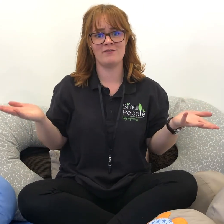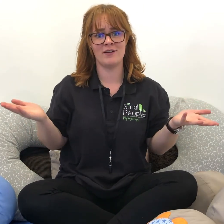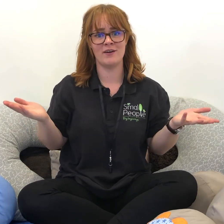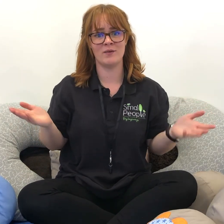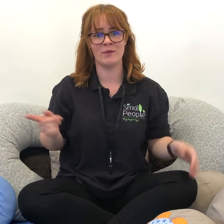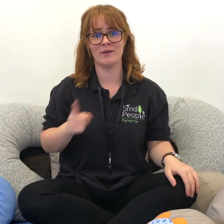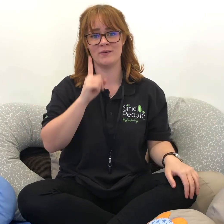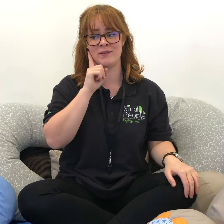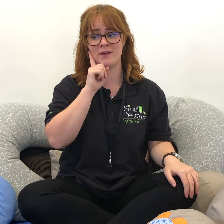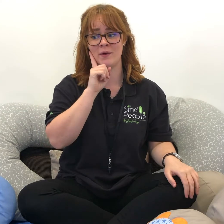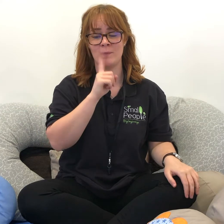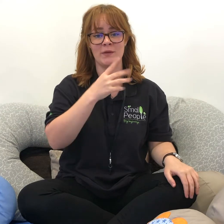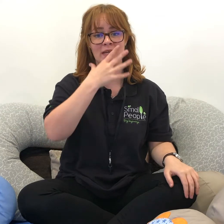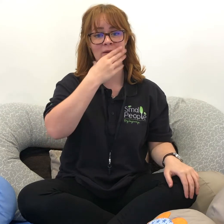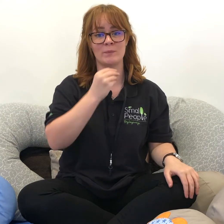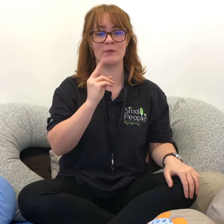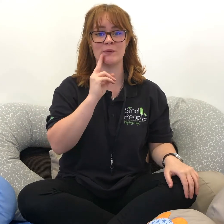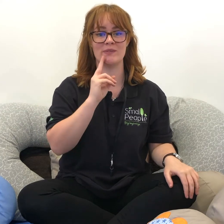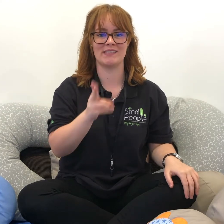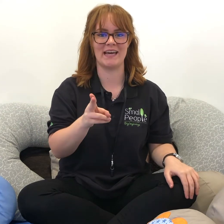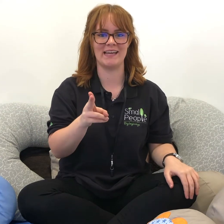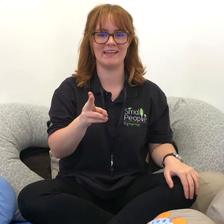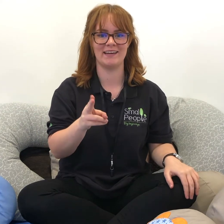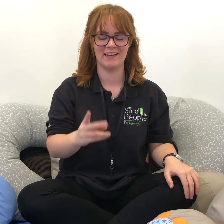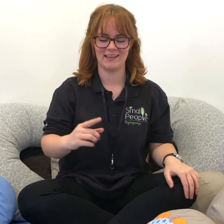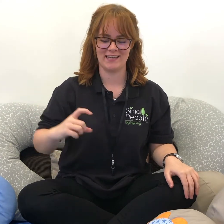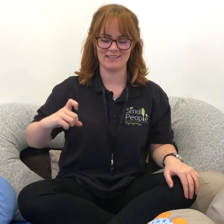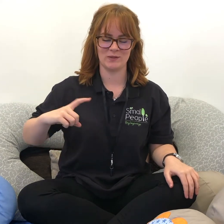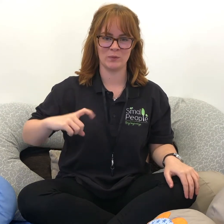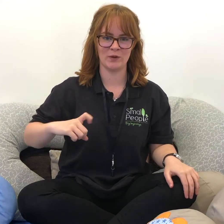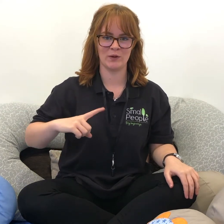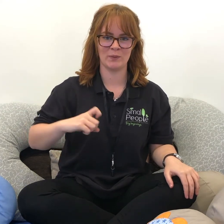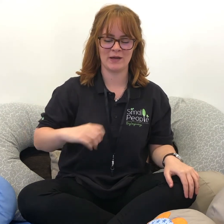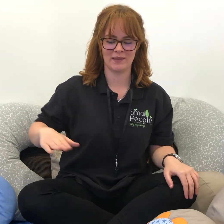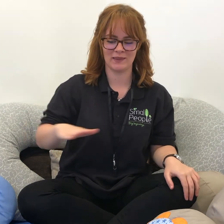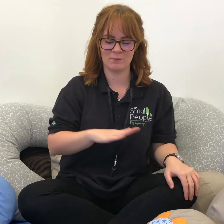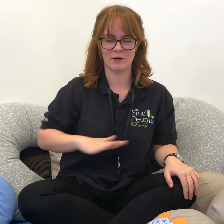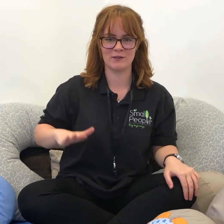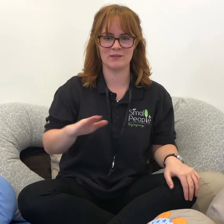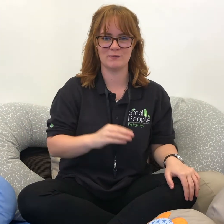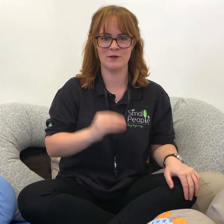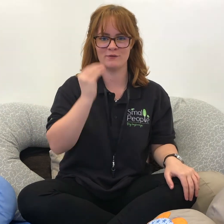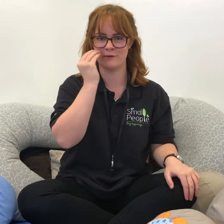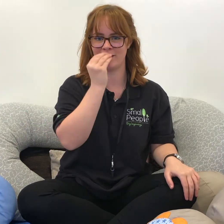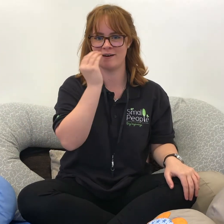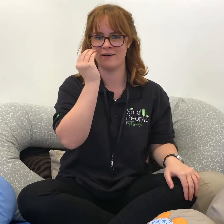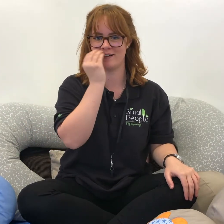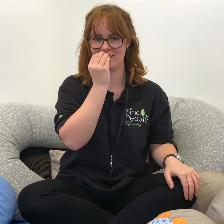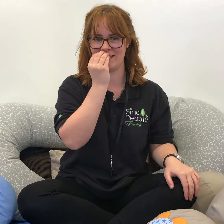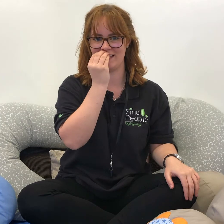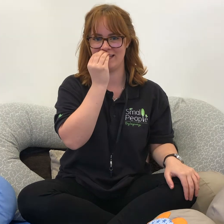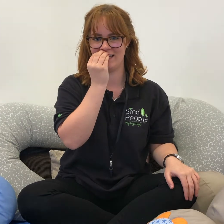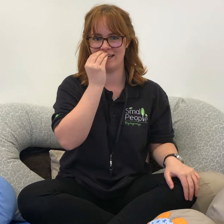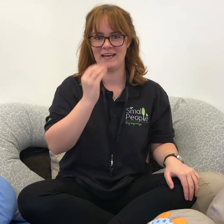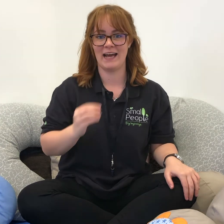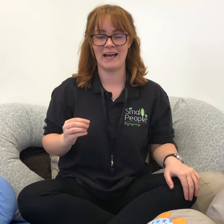whatever will the people say. There's a worm at the bottom of my garden, and